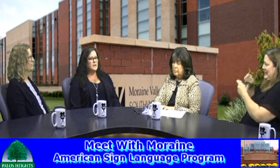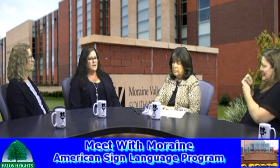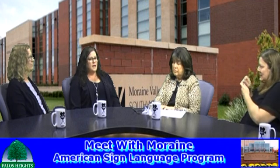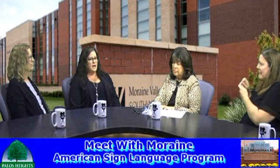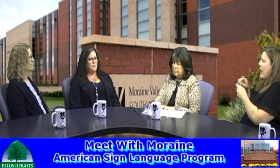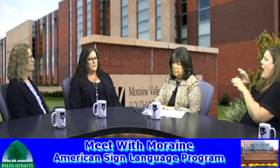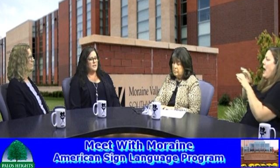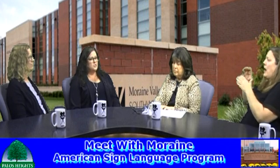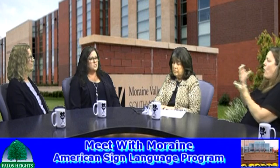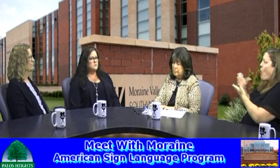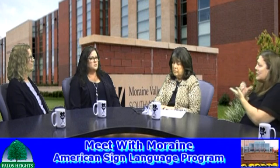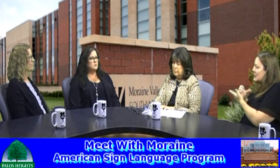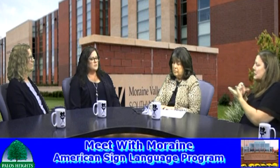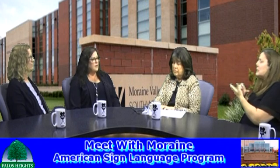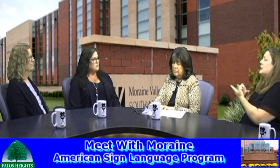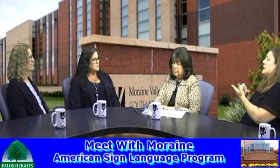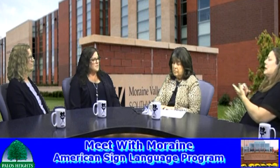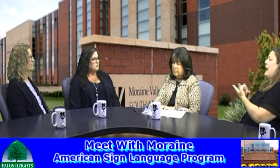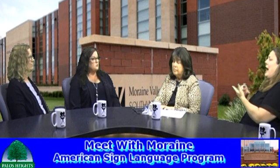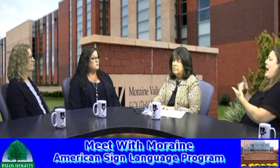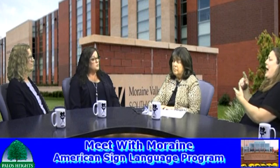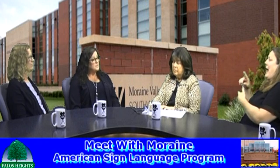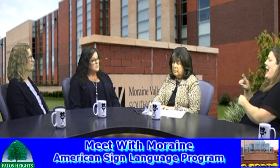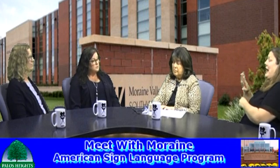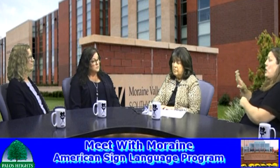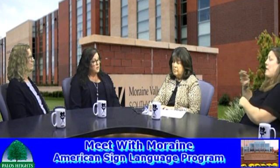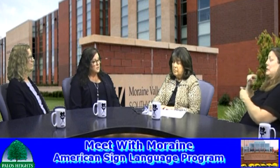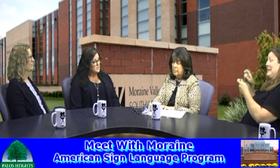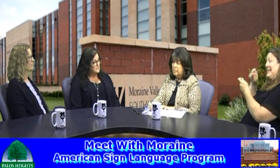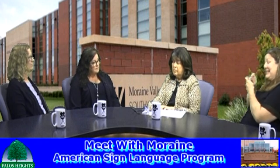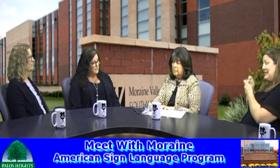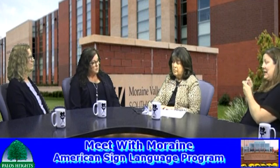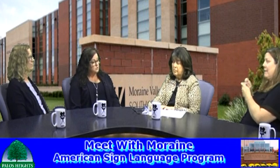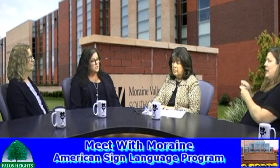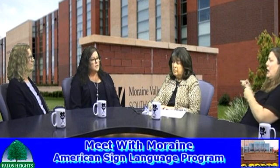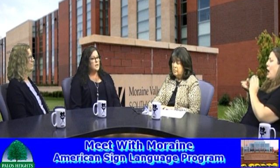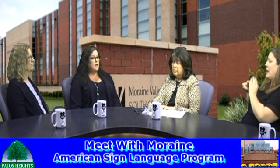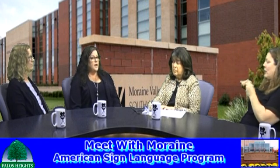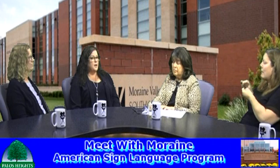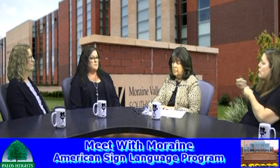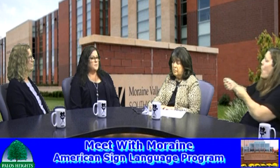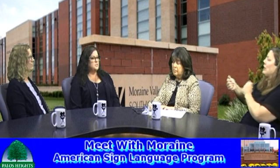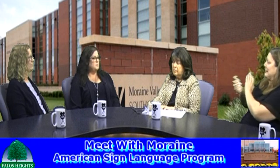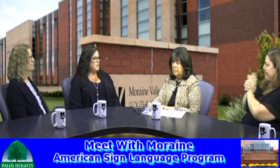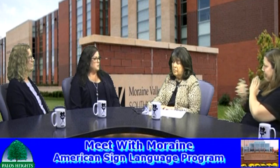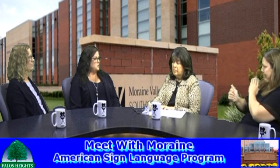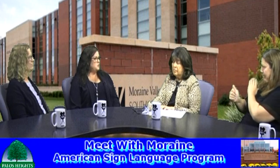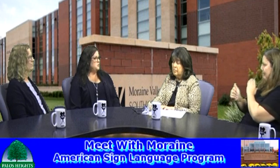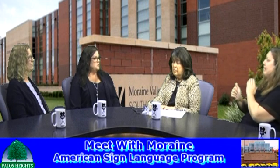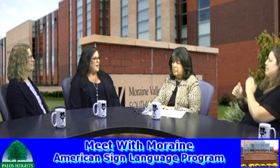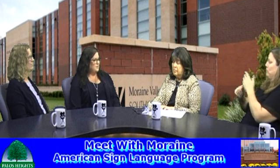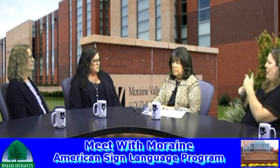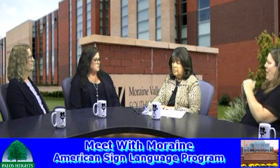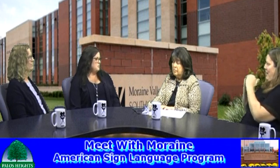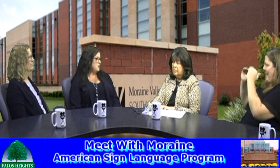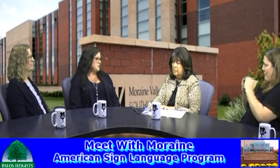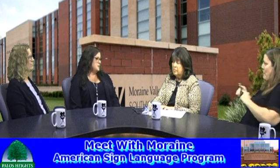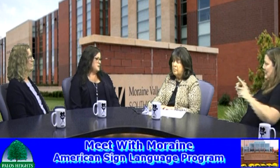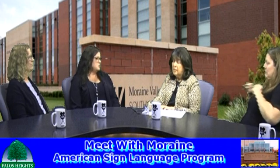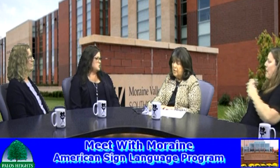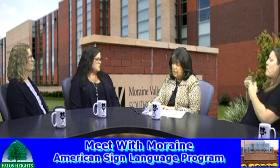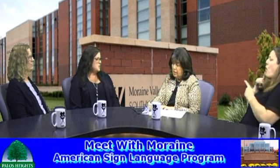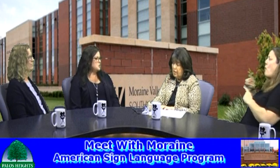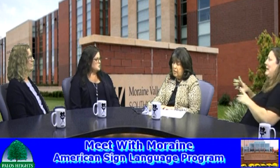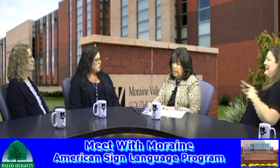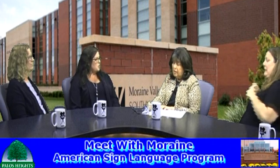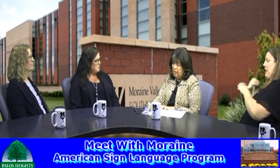classes and achieve certain levels in your fluency with American Sign Language. to be able to enter the American Sign